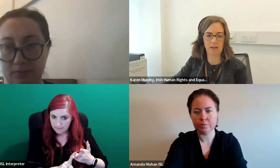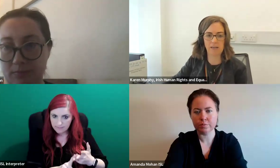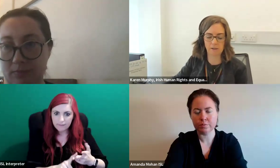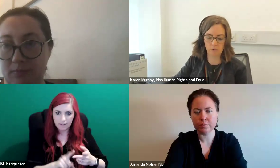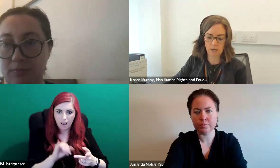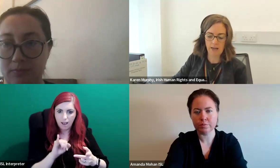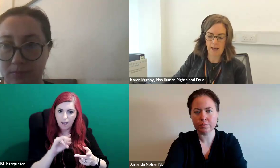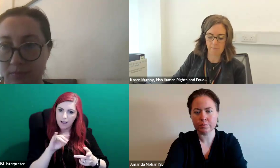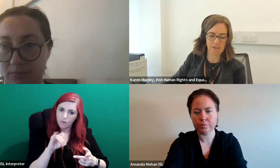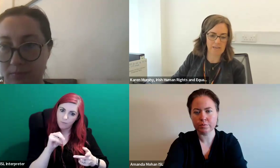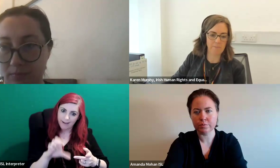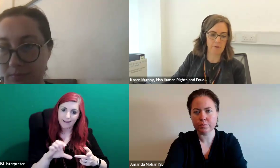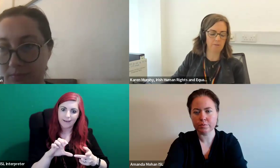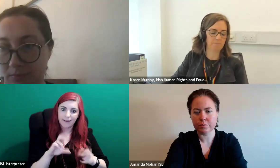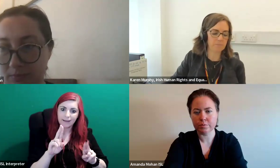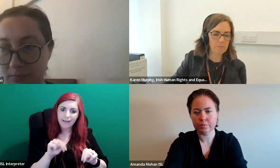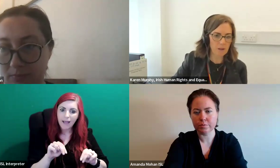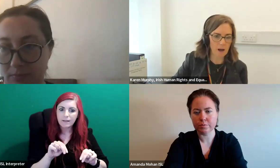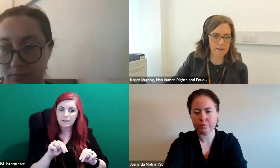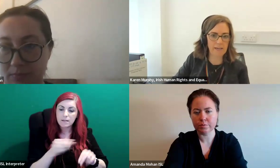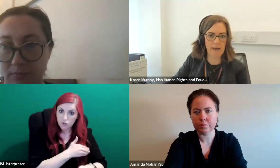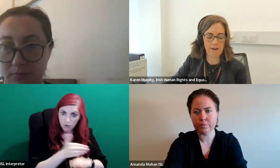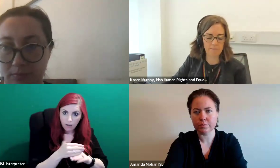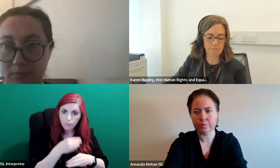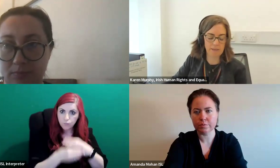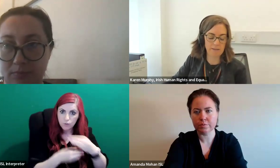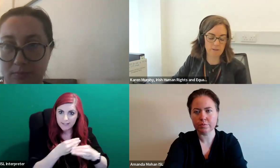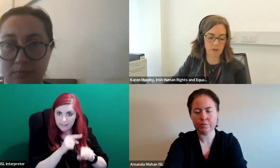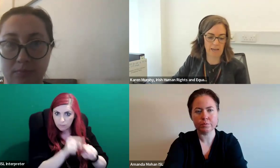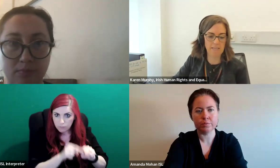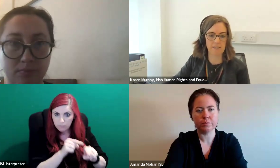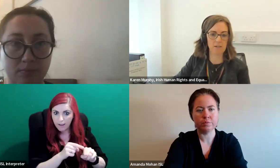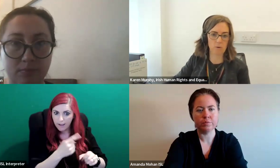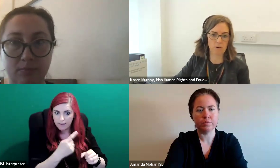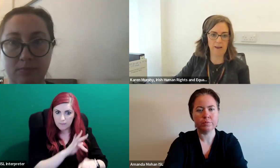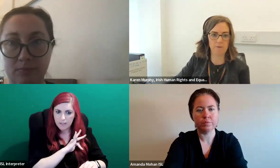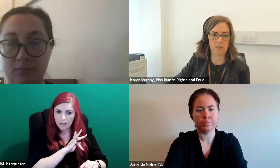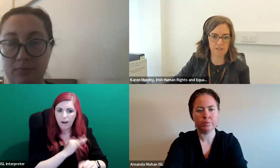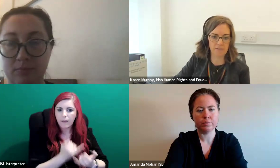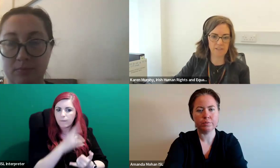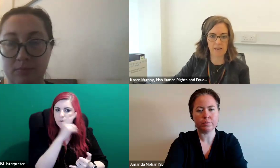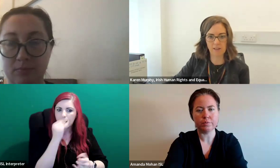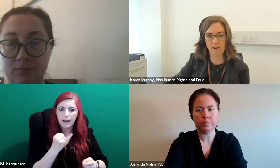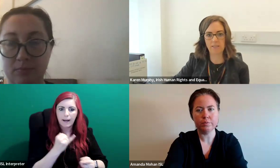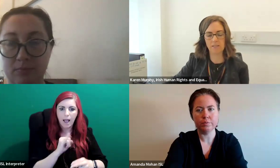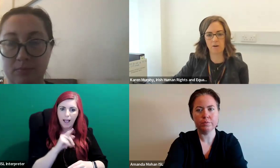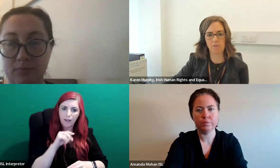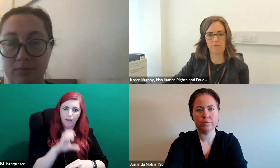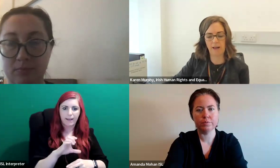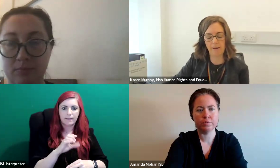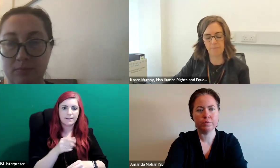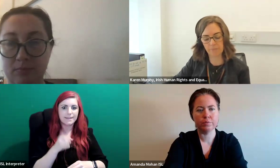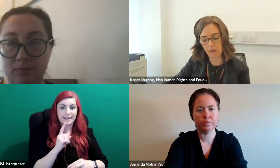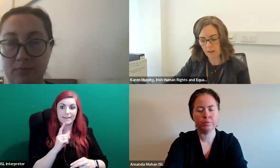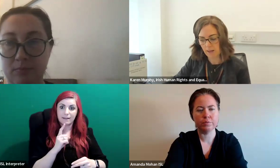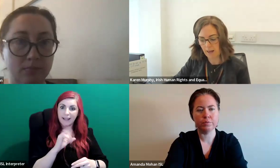a case directly. So, for example, IRIC took a case in its own name to vindicate the rights of